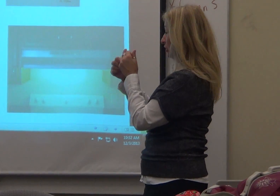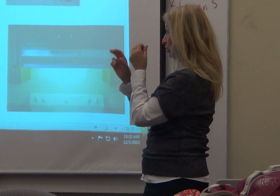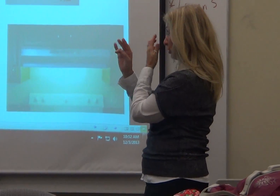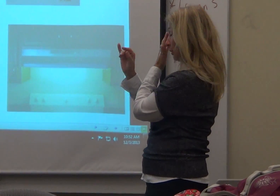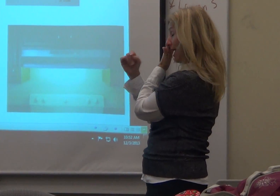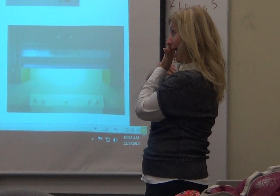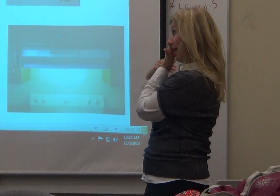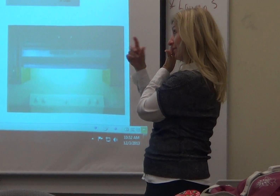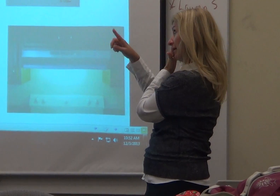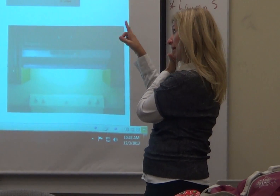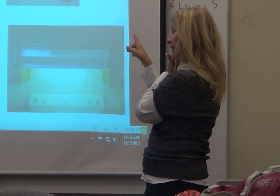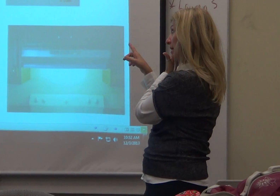that we have on this slide.